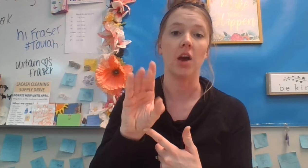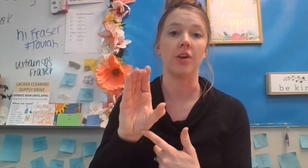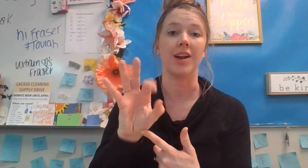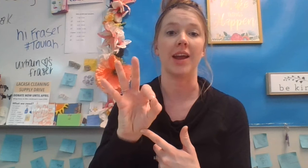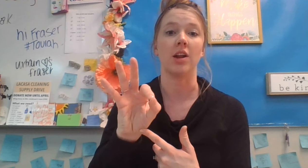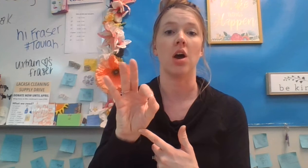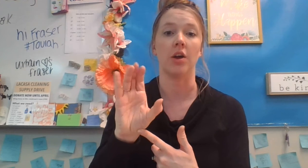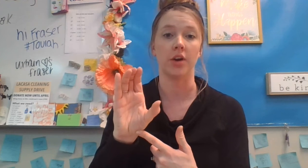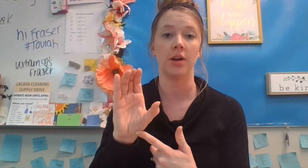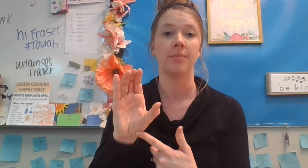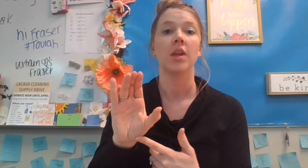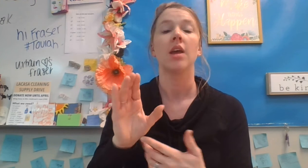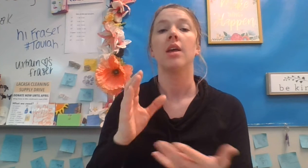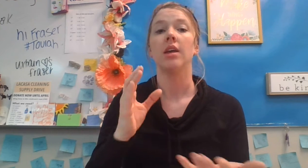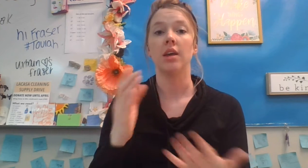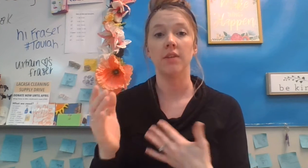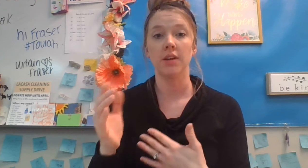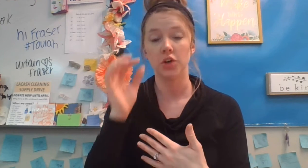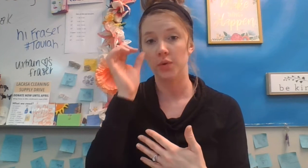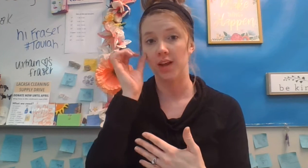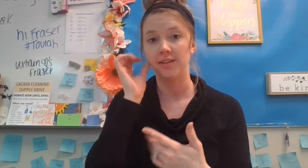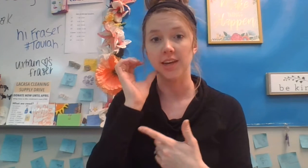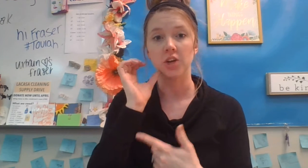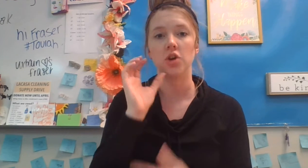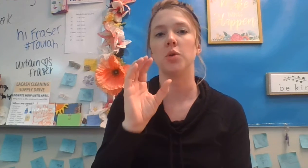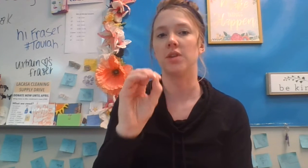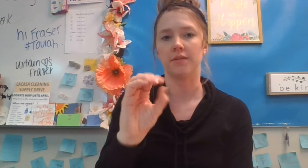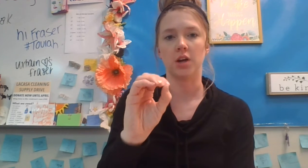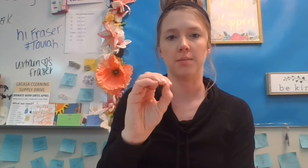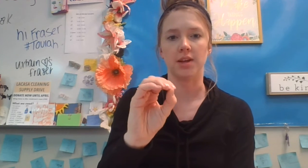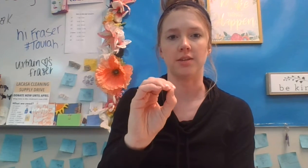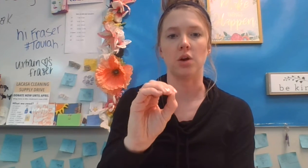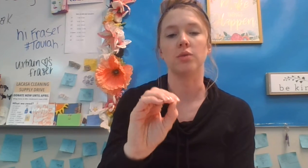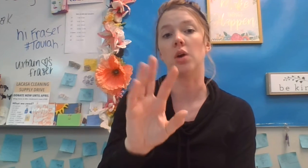800, 900. Even if you're doing that C hand shape, you still have to come to that 0. So